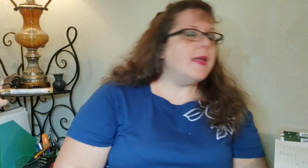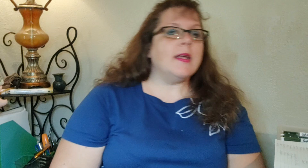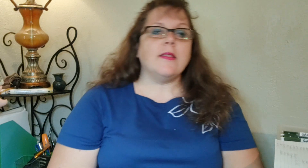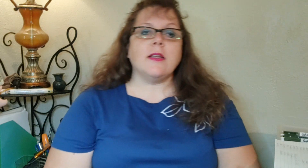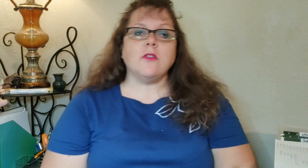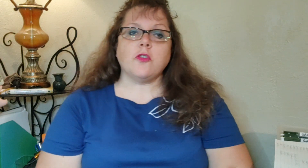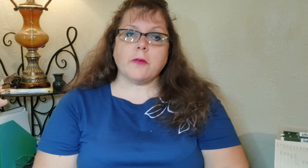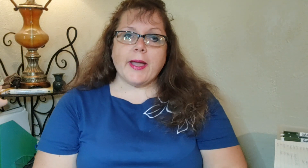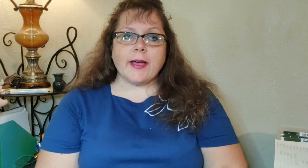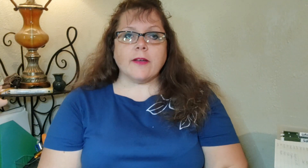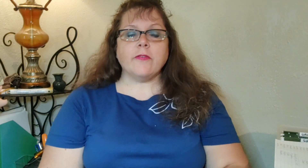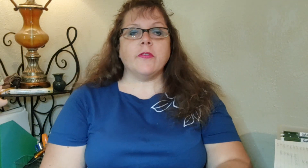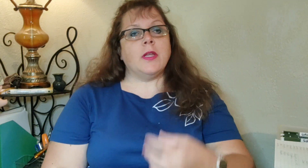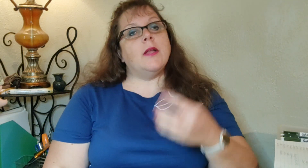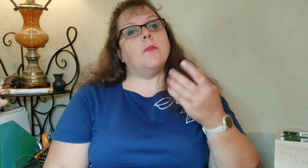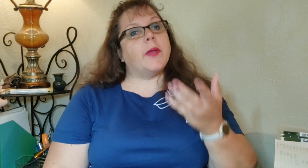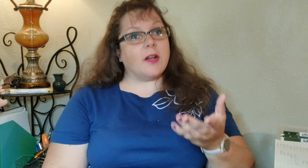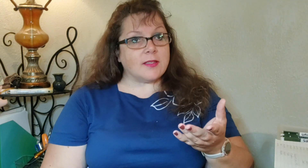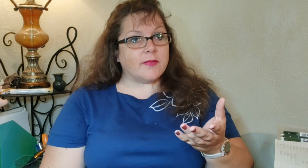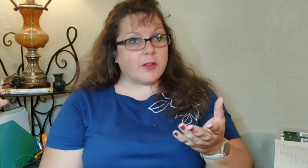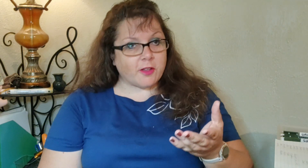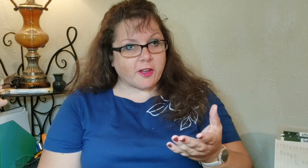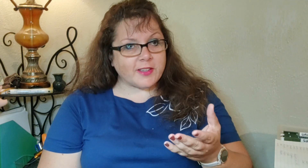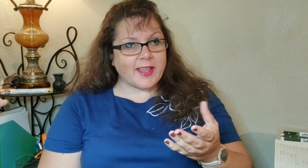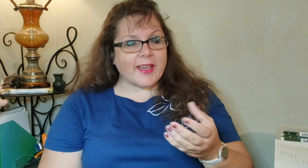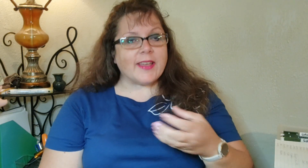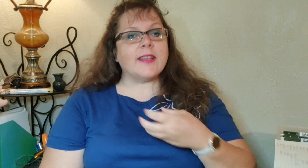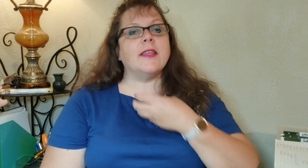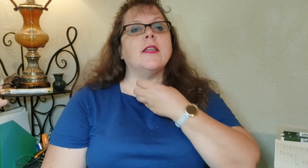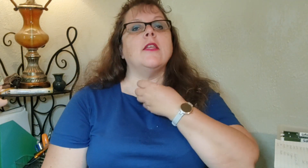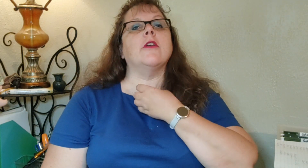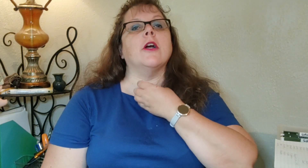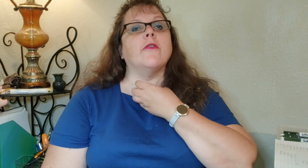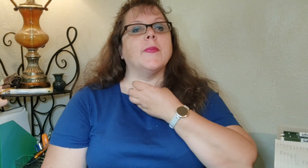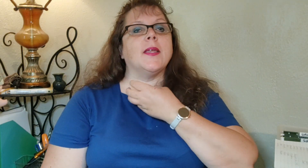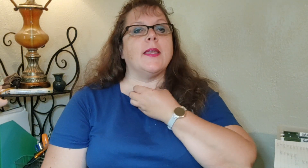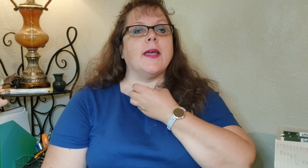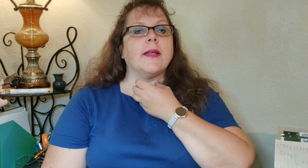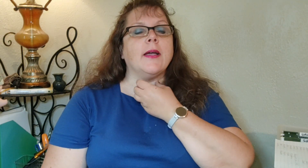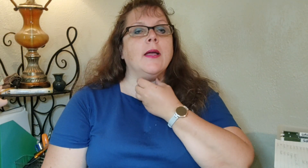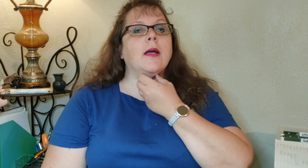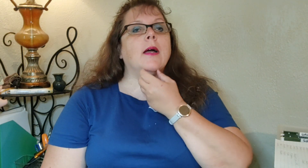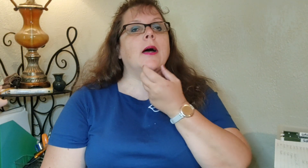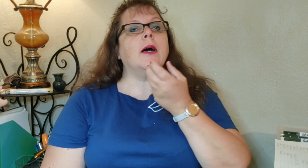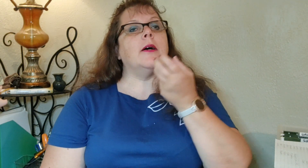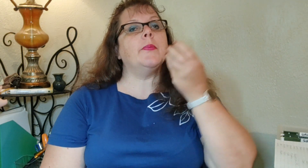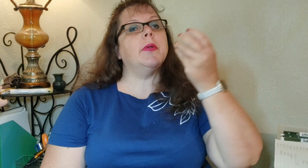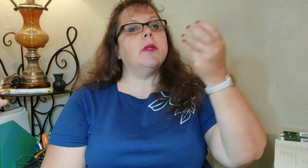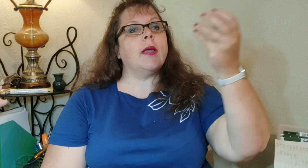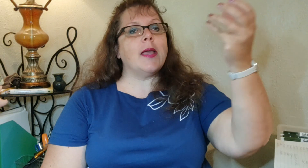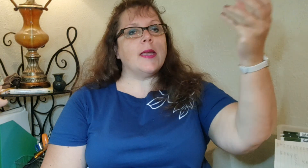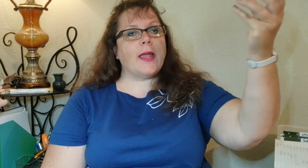And then giraffe, because of their long neck, you go from the neck up and